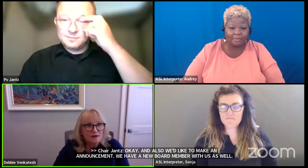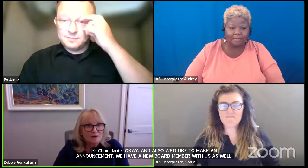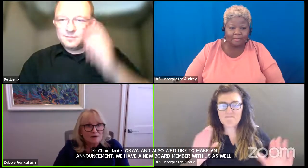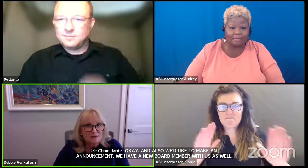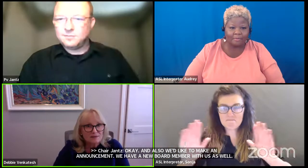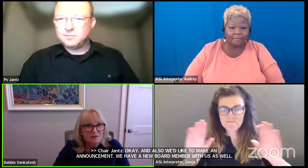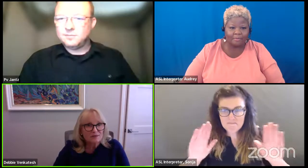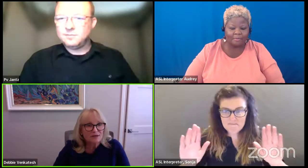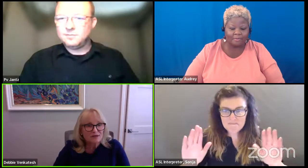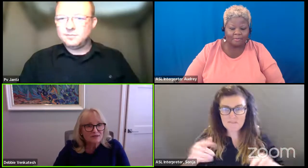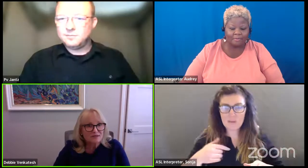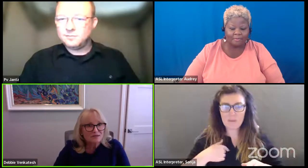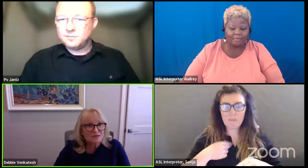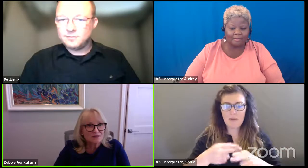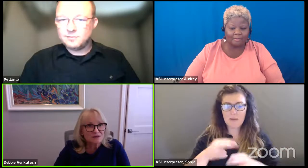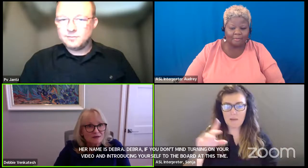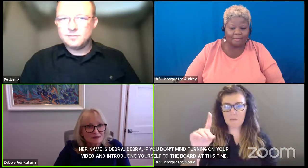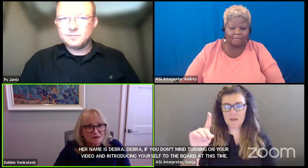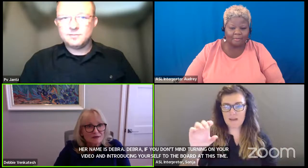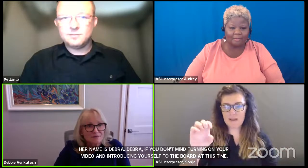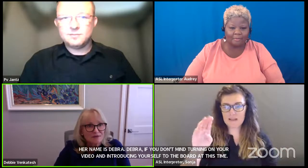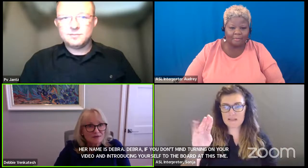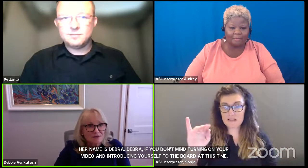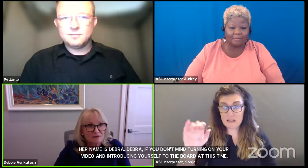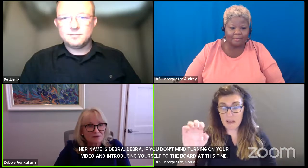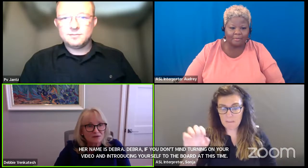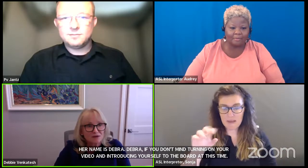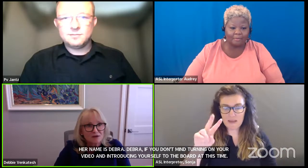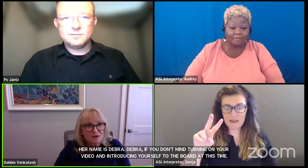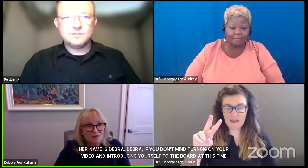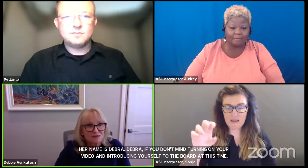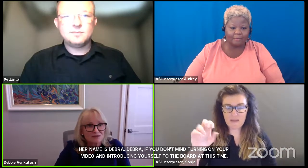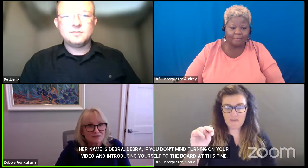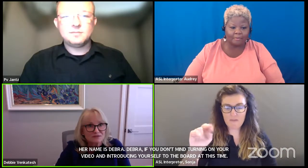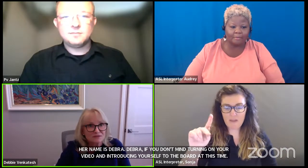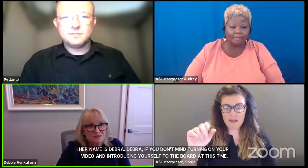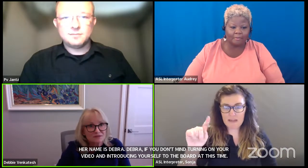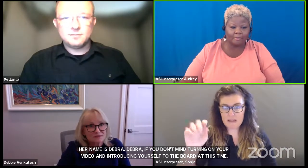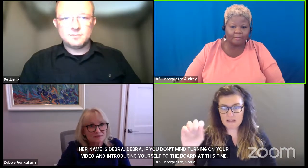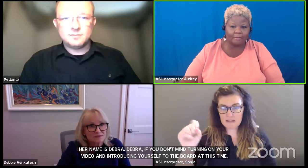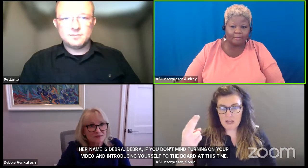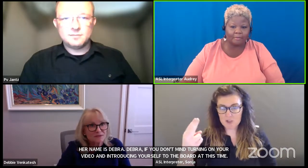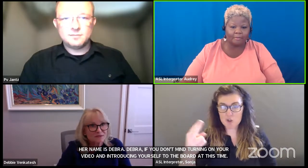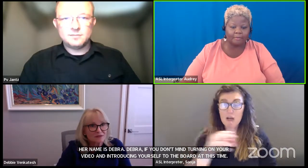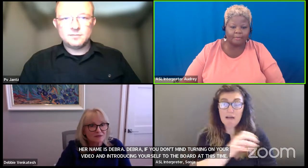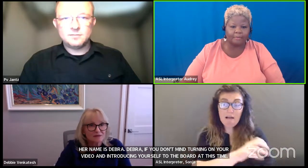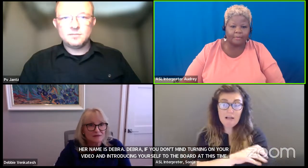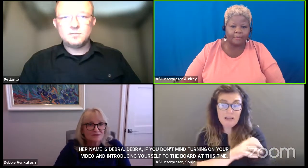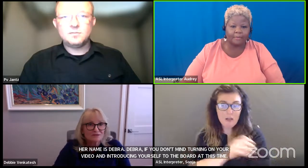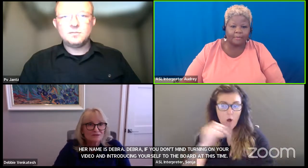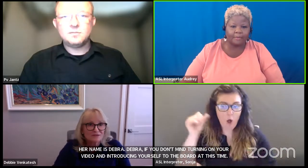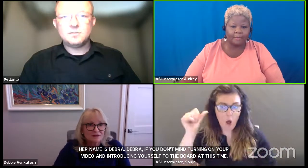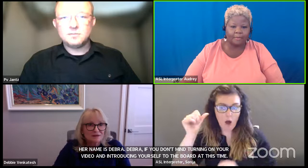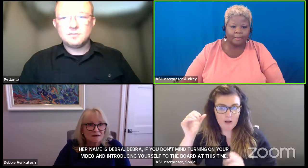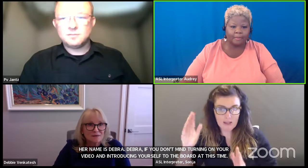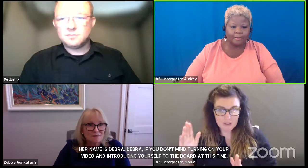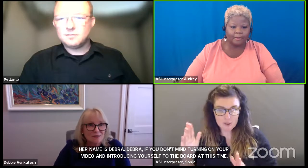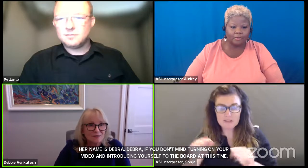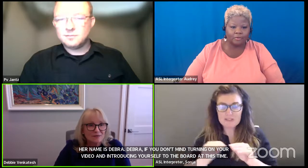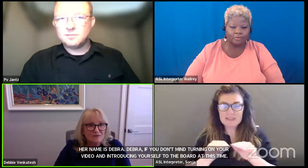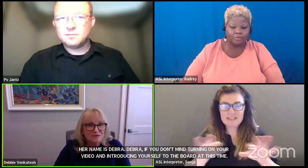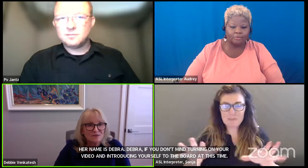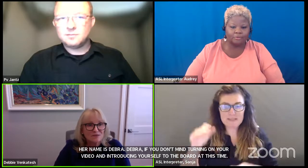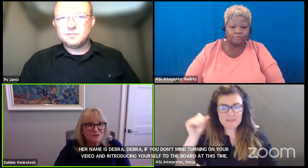Hello, I'm Debbie Venkatesh, and I am a clinical audiologist, dispensing audiologist, and